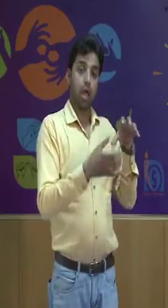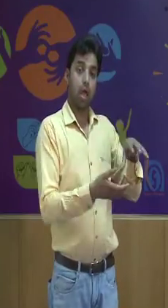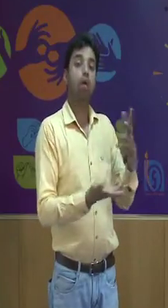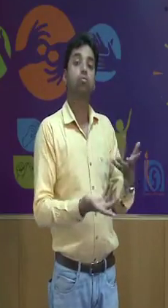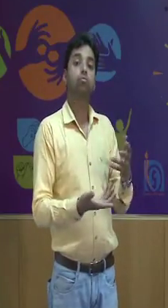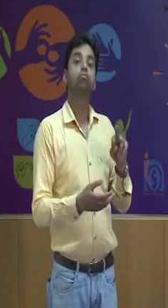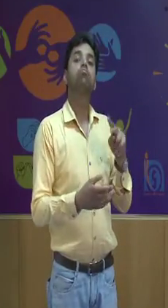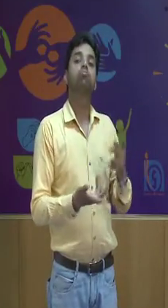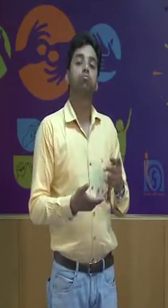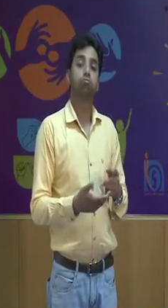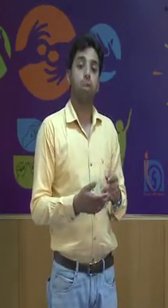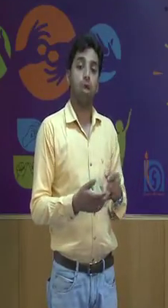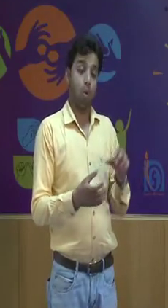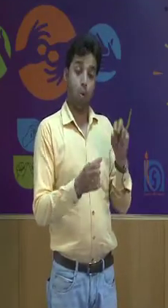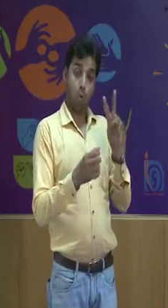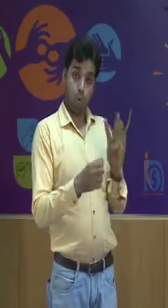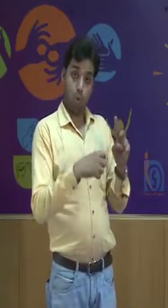Varna Sankar or mixed castes